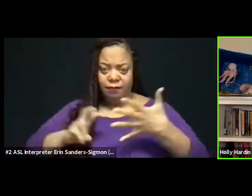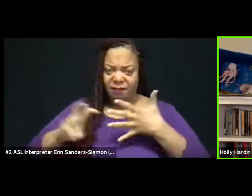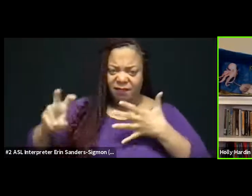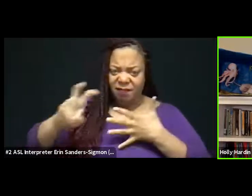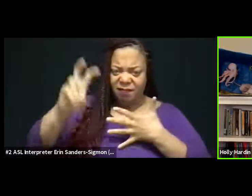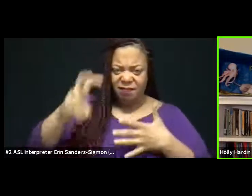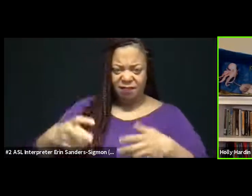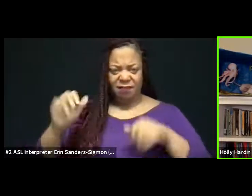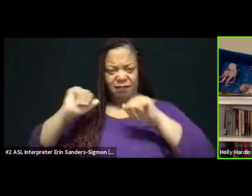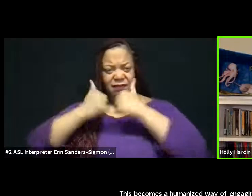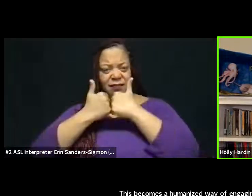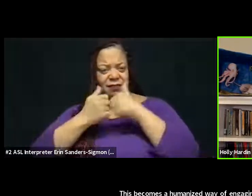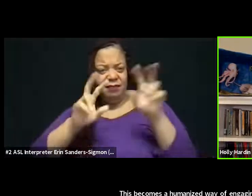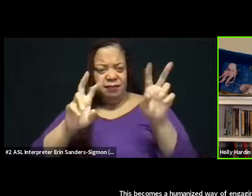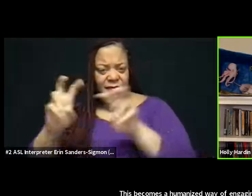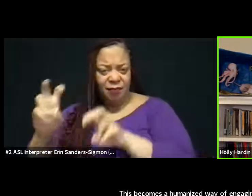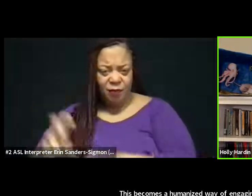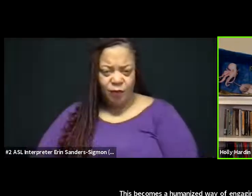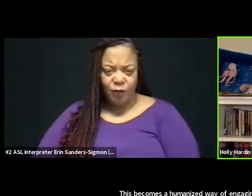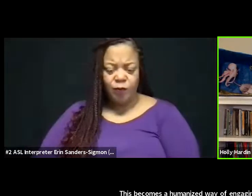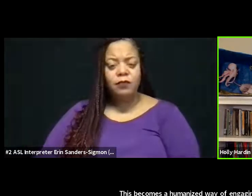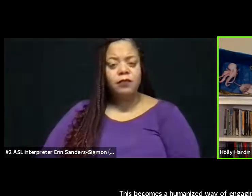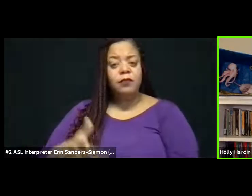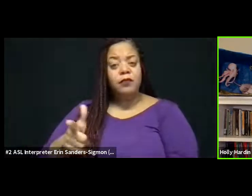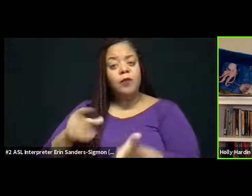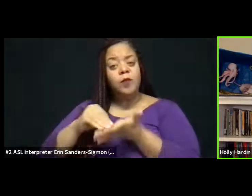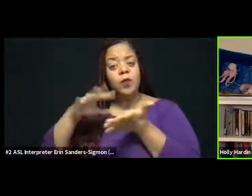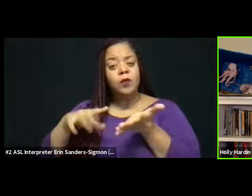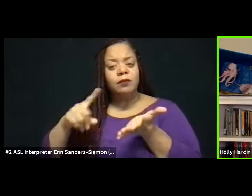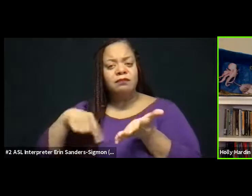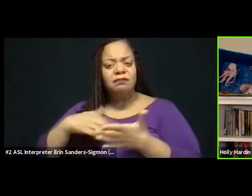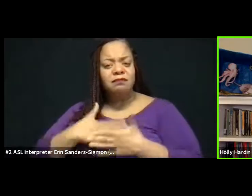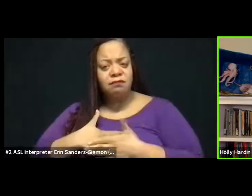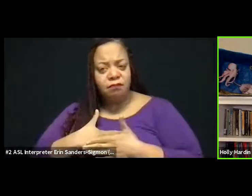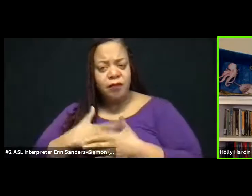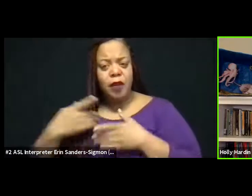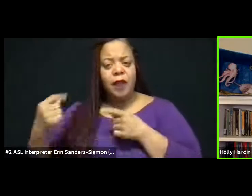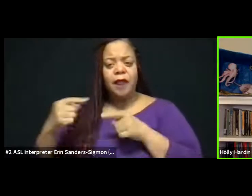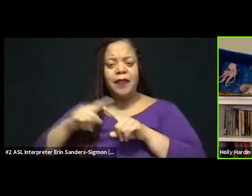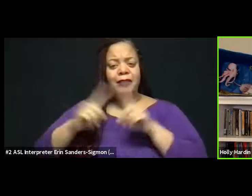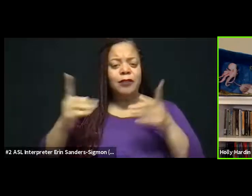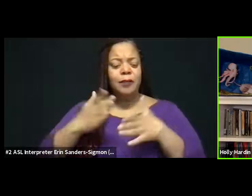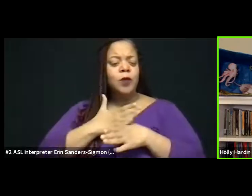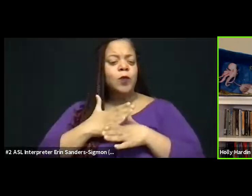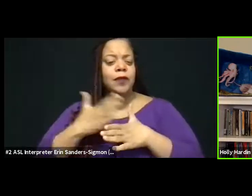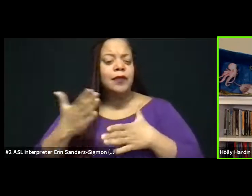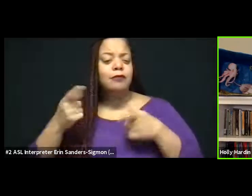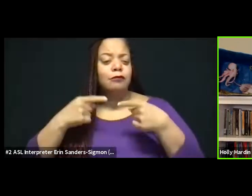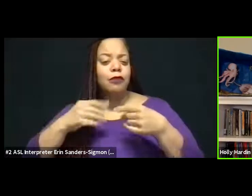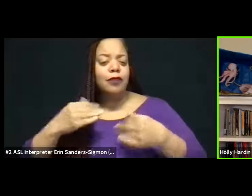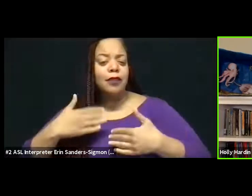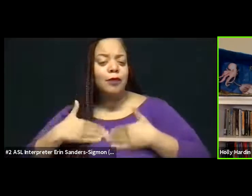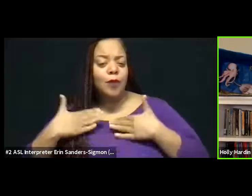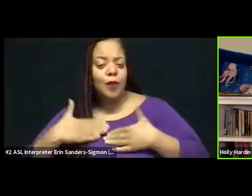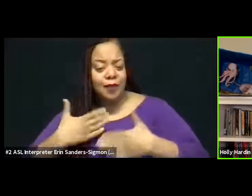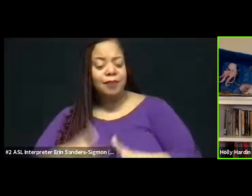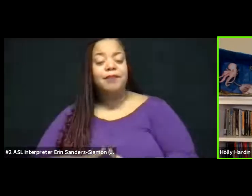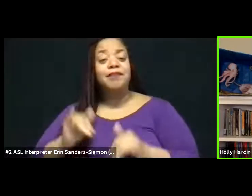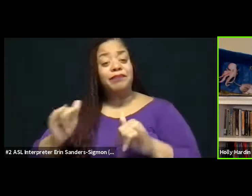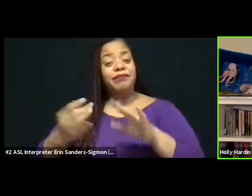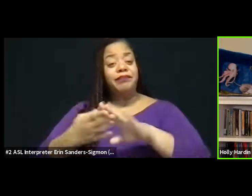on, but by building these new relationships and community and getting to have that chance to have access to